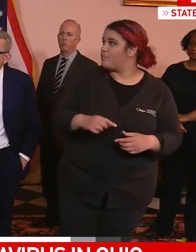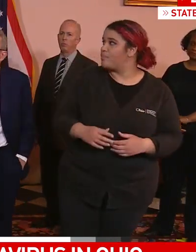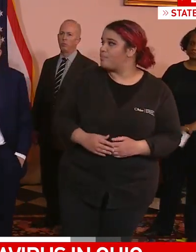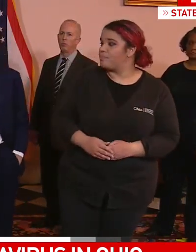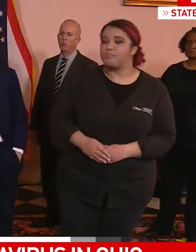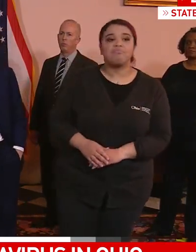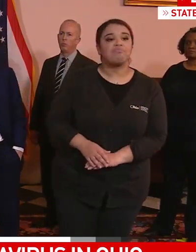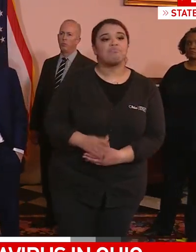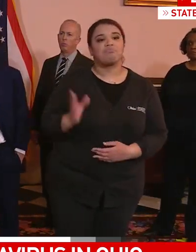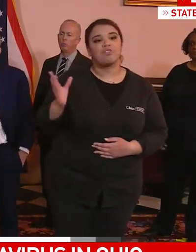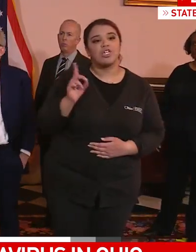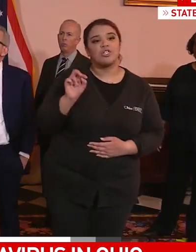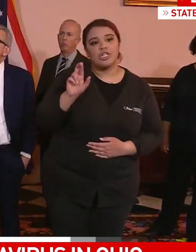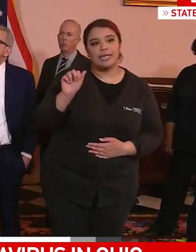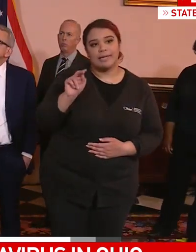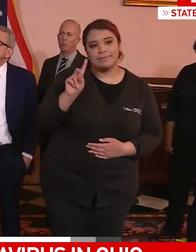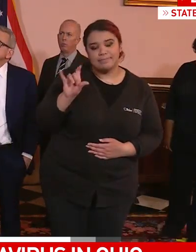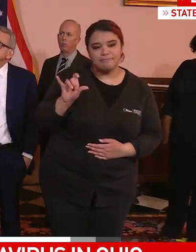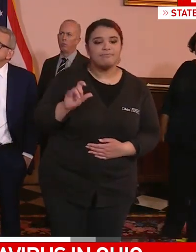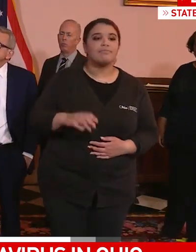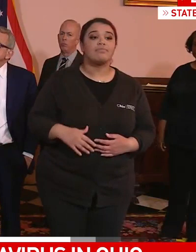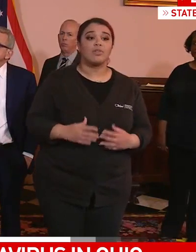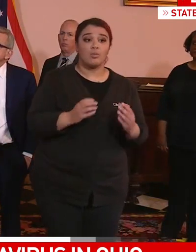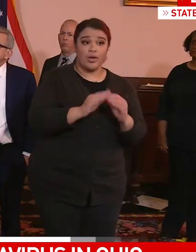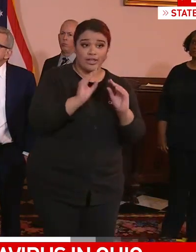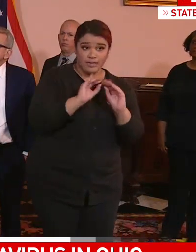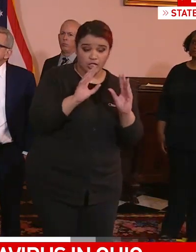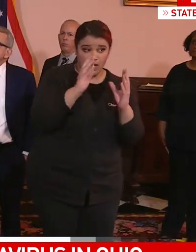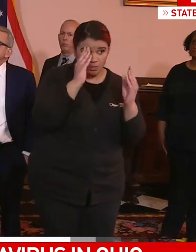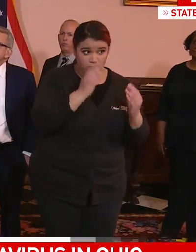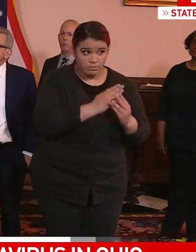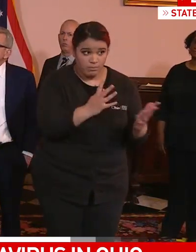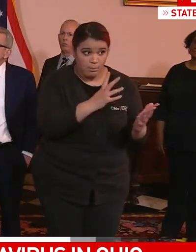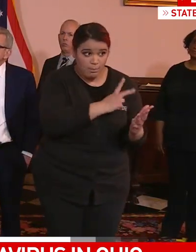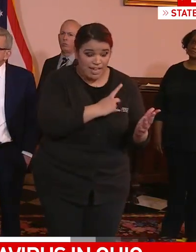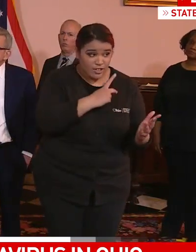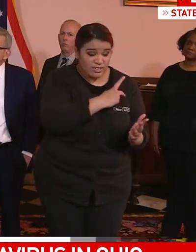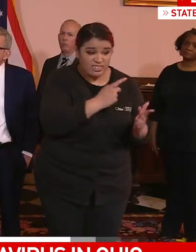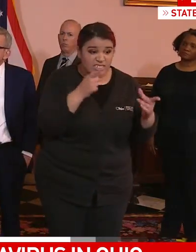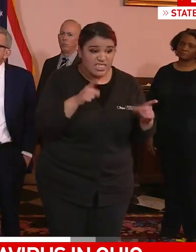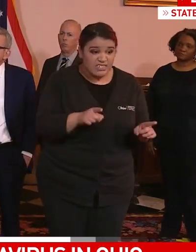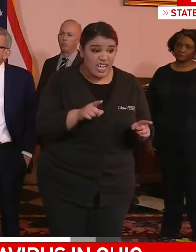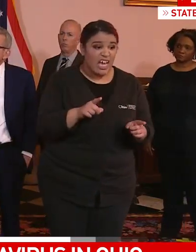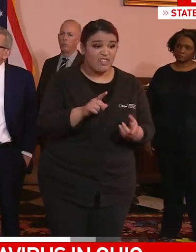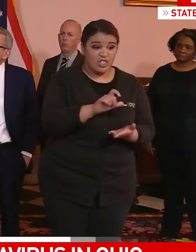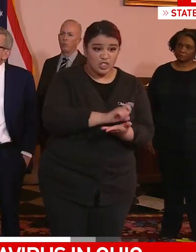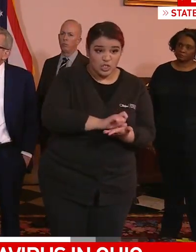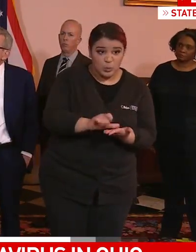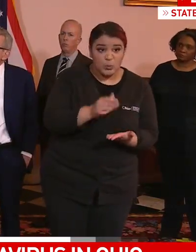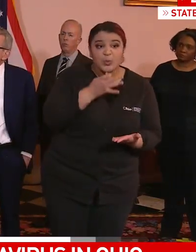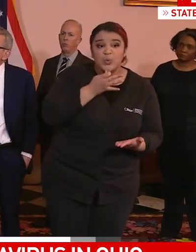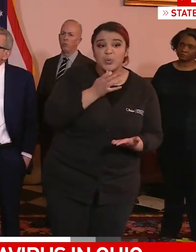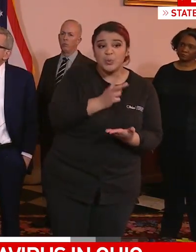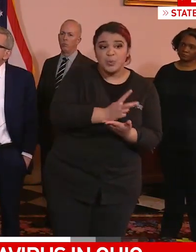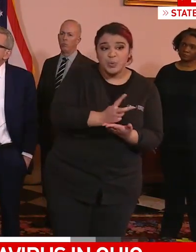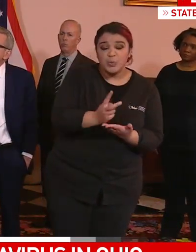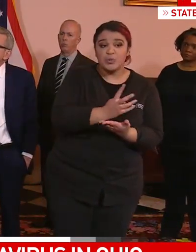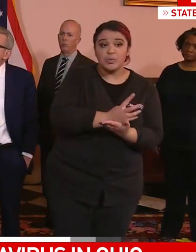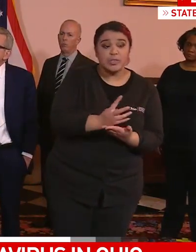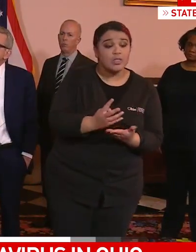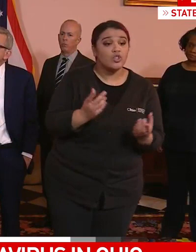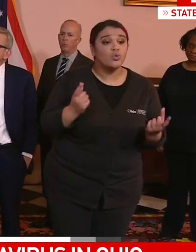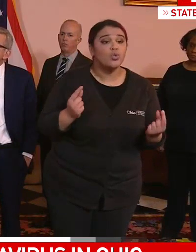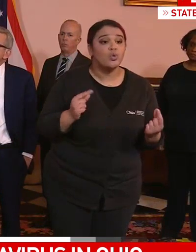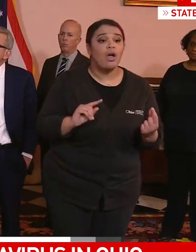In terms of additional clarification, I would say to patients out there that have a surgery scheduled, say in the next 2 to 4 weeks, to check in with your